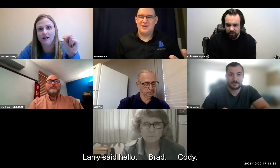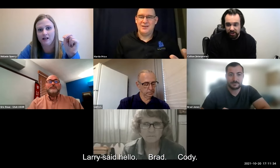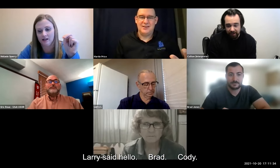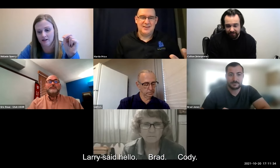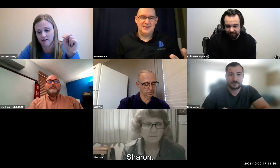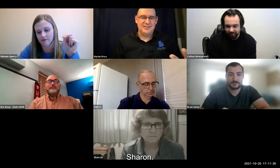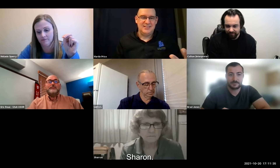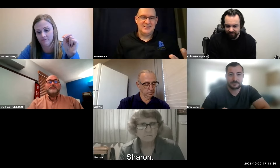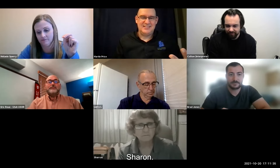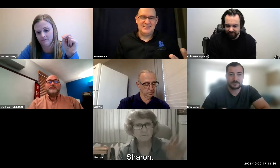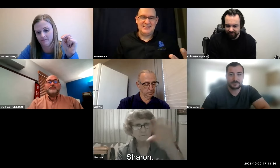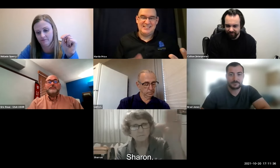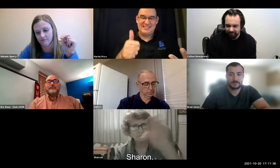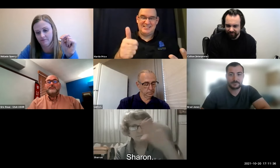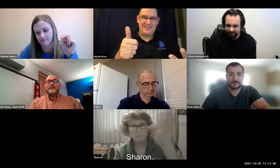Sharon.